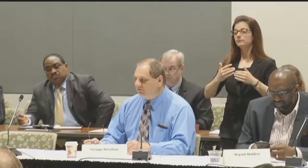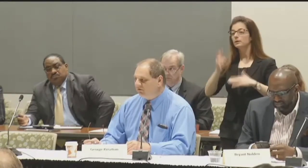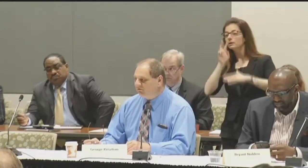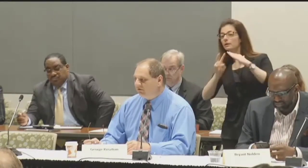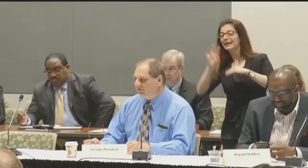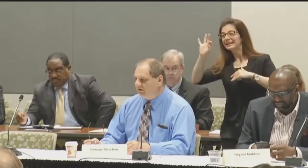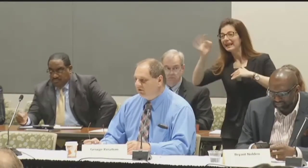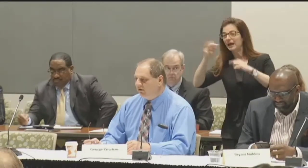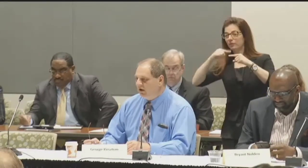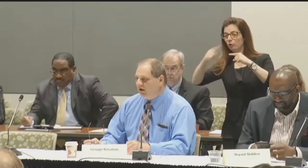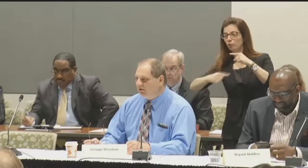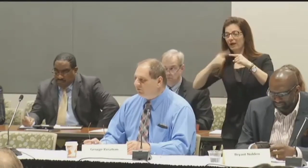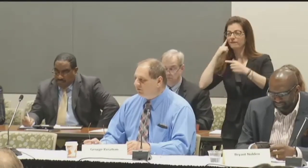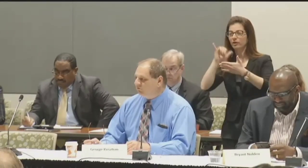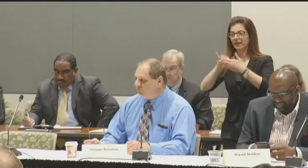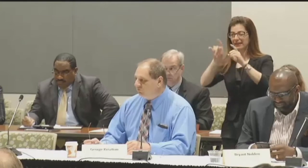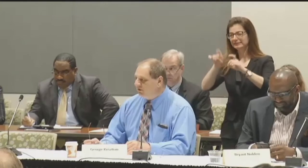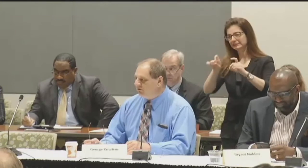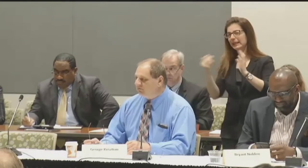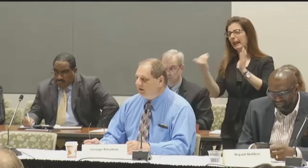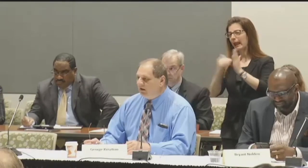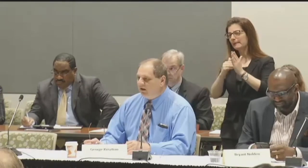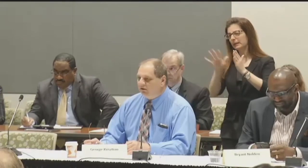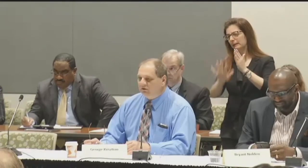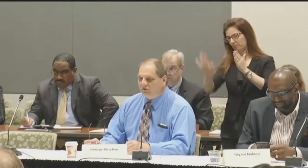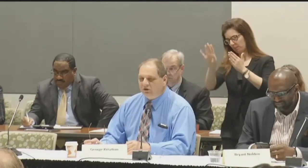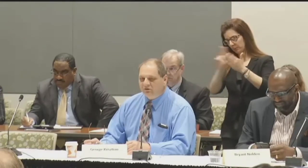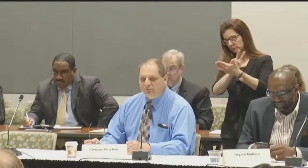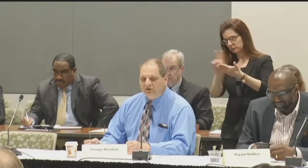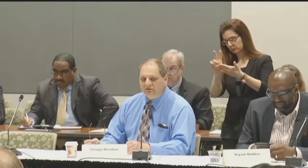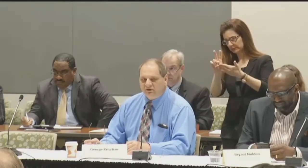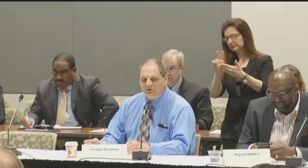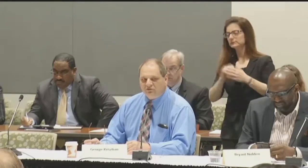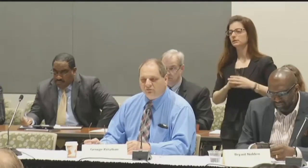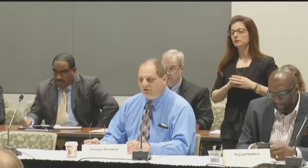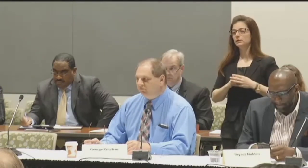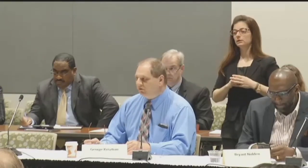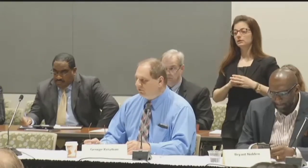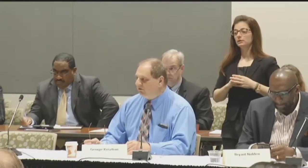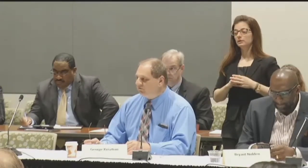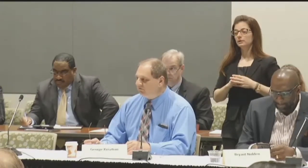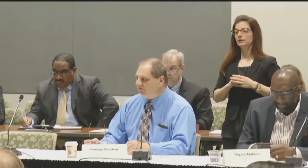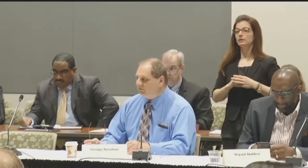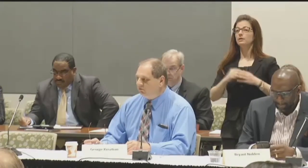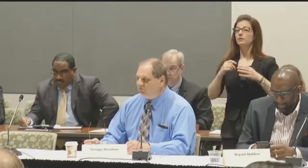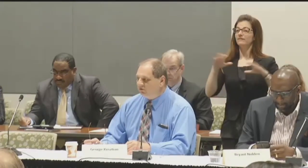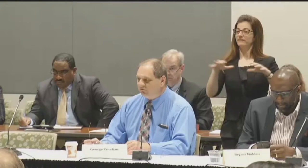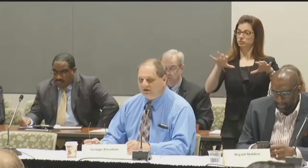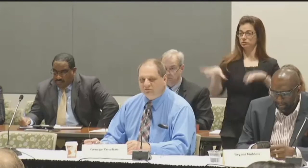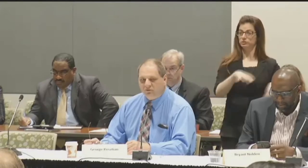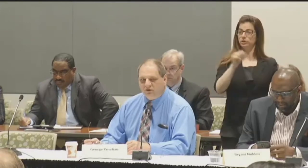extended Sentinel testing done here in about the next 2 weeks. And we completed the initial round of the CLEAR testing,